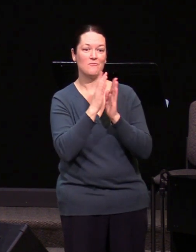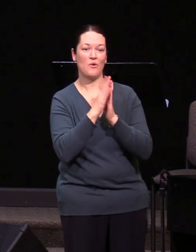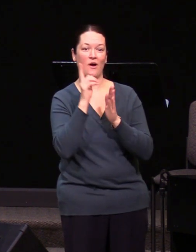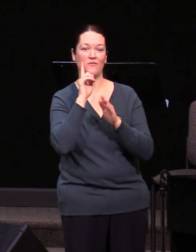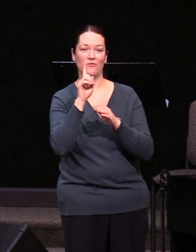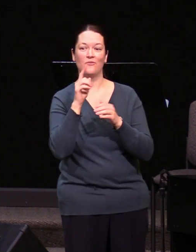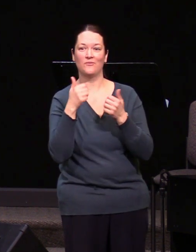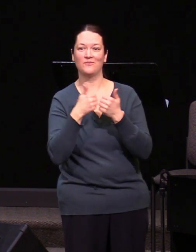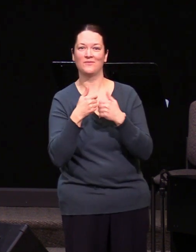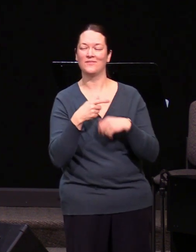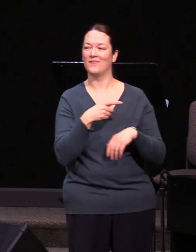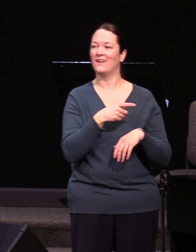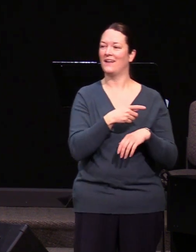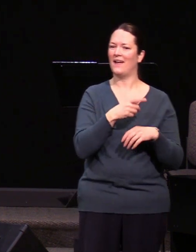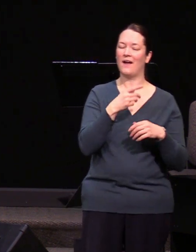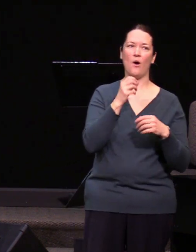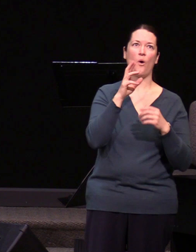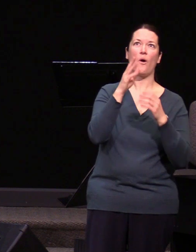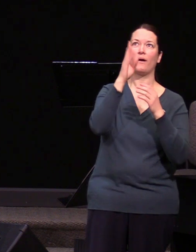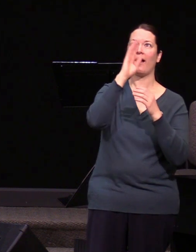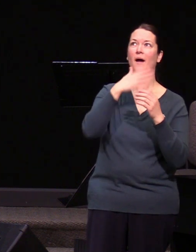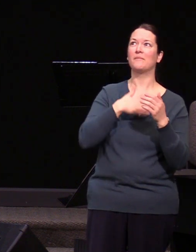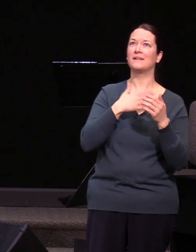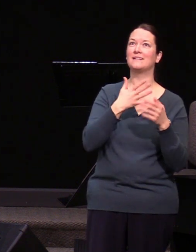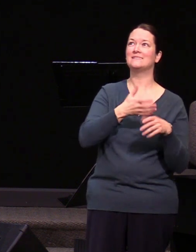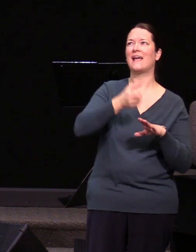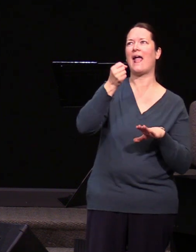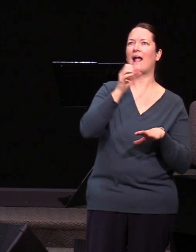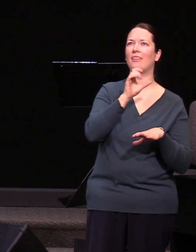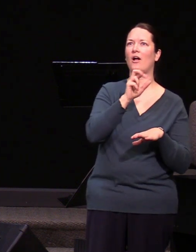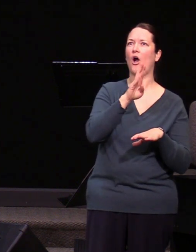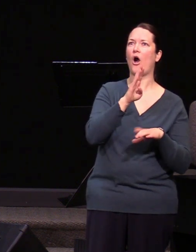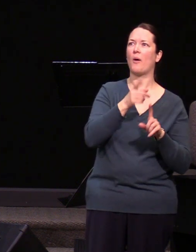Or, God, please take away the carbs in this pizza miraculously.